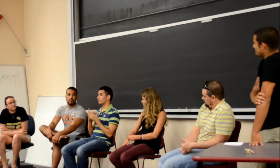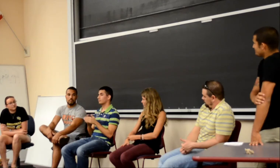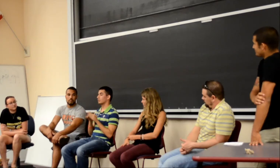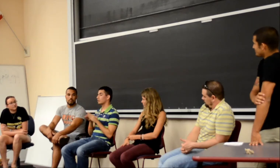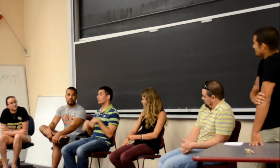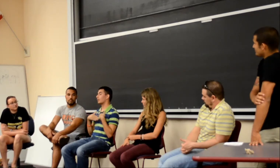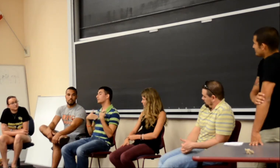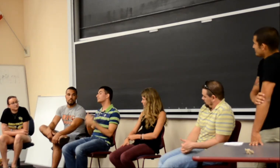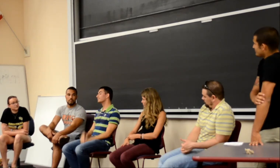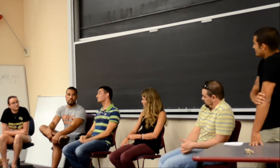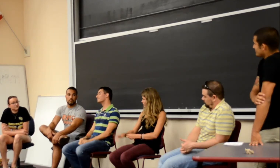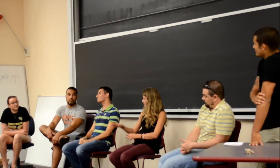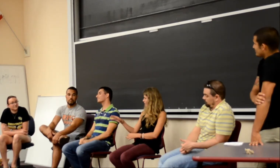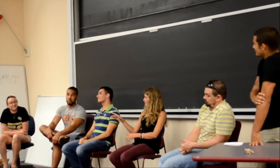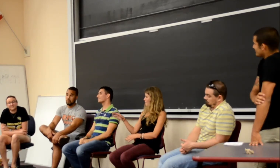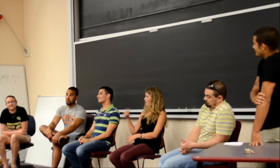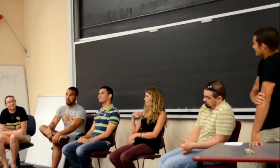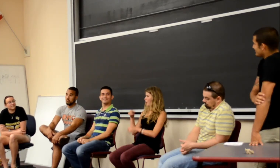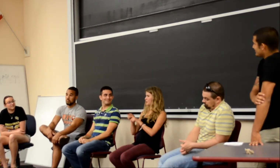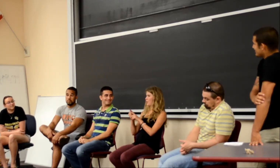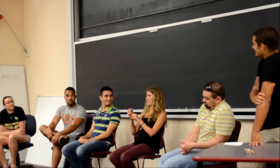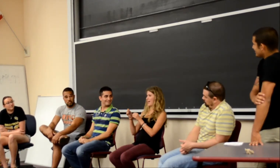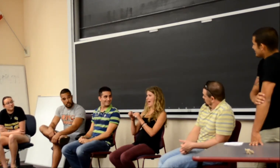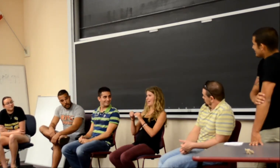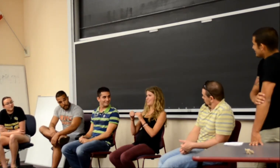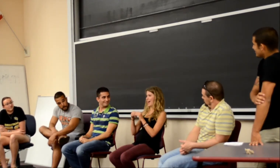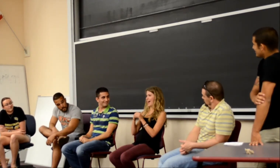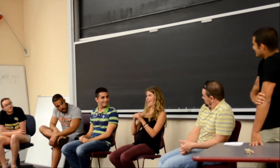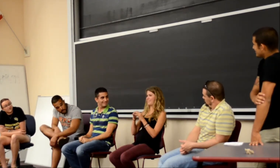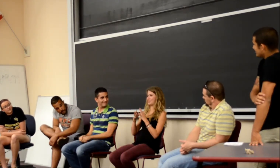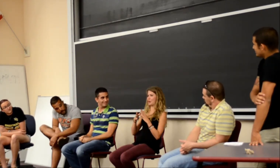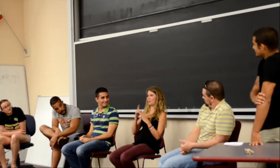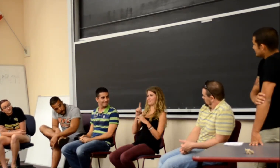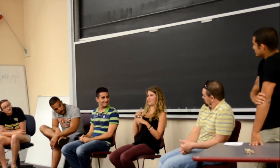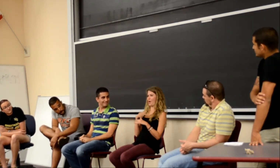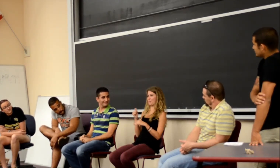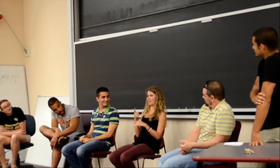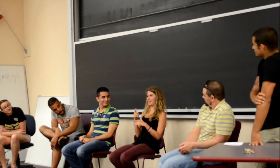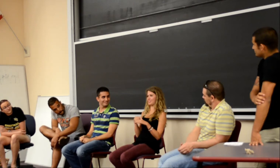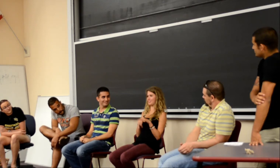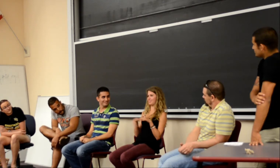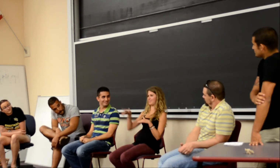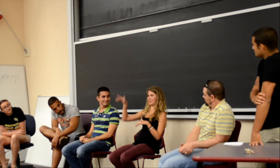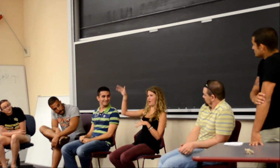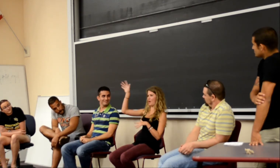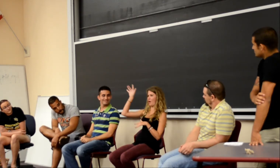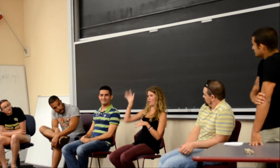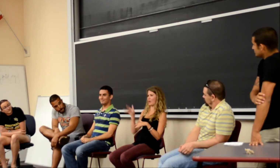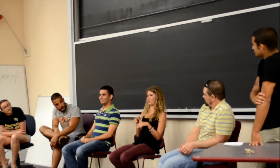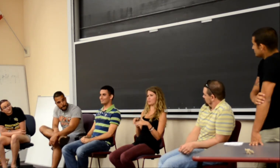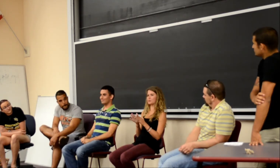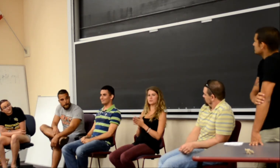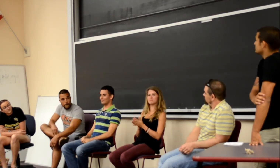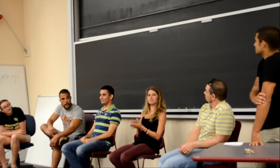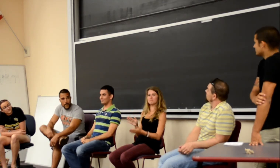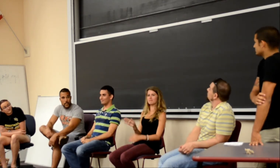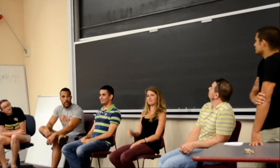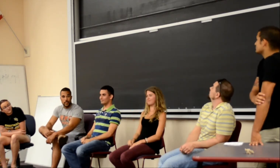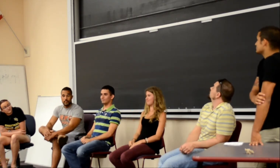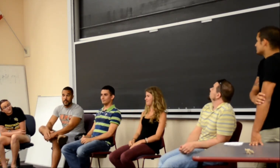so far, so good. I also wanted to add that I have interpreted for all of my classes all the way through